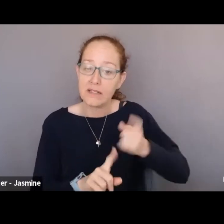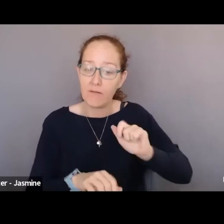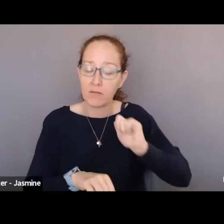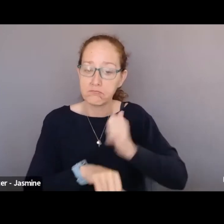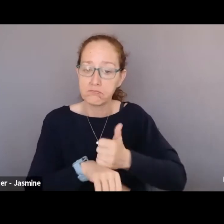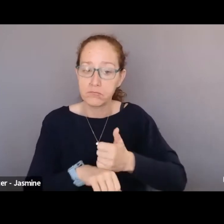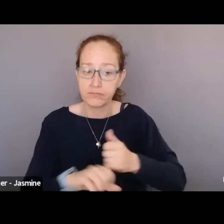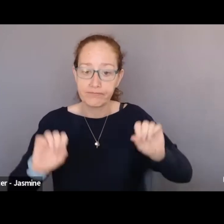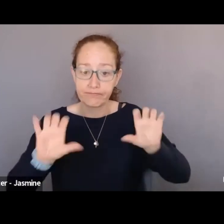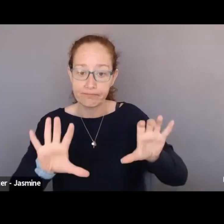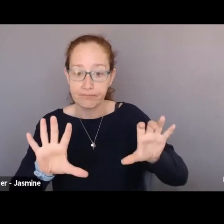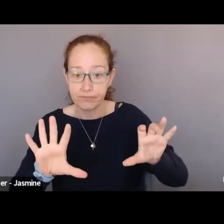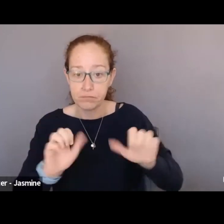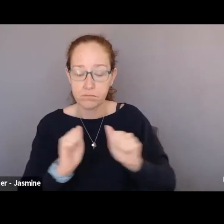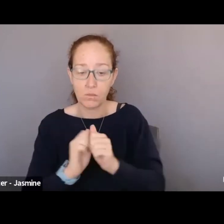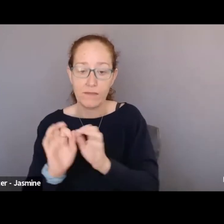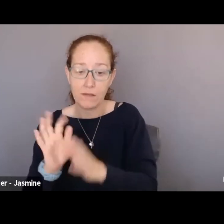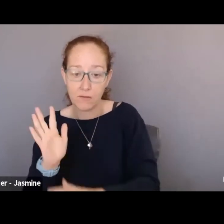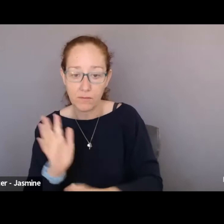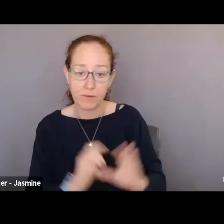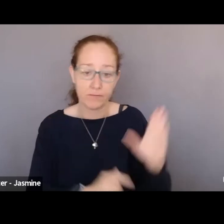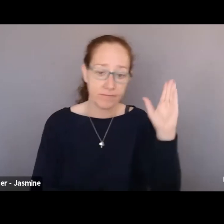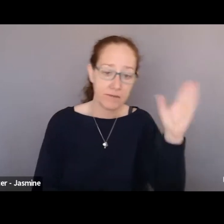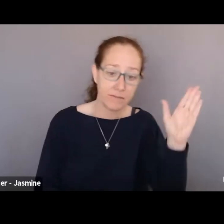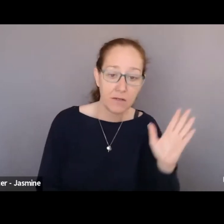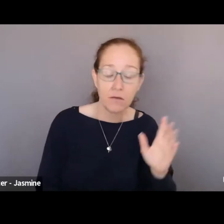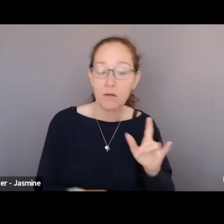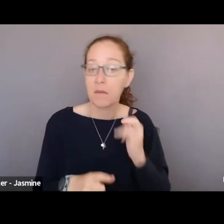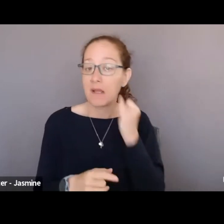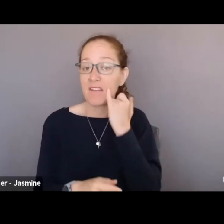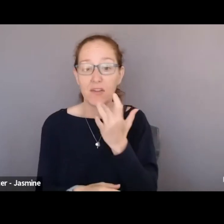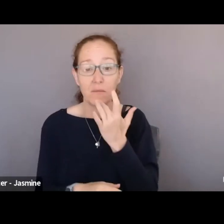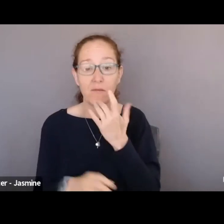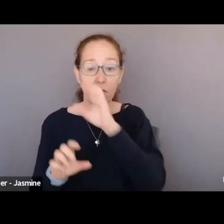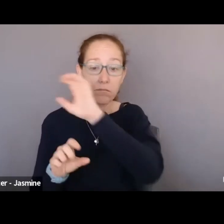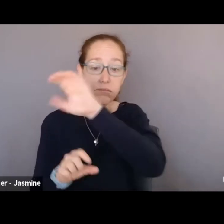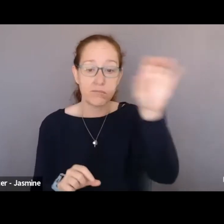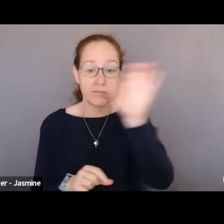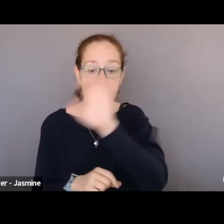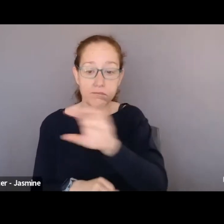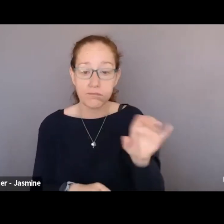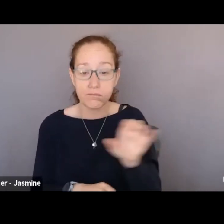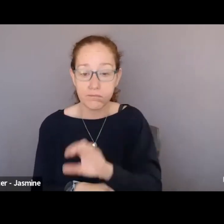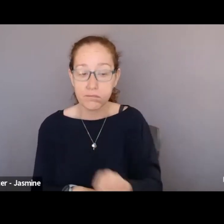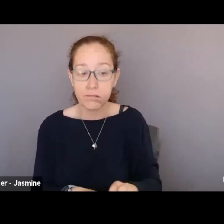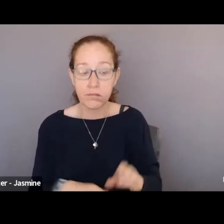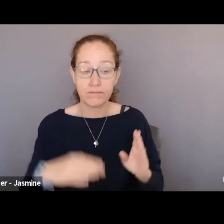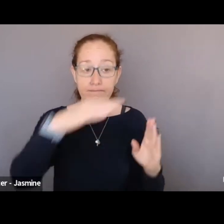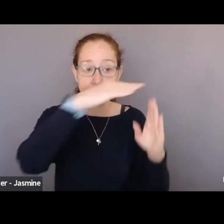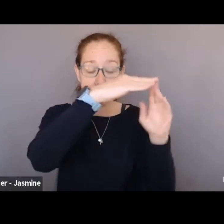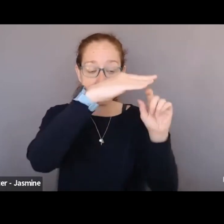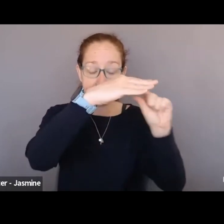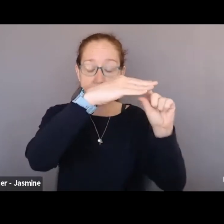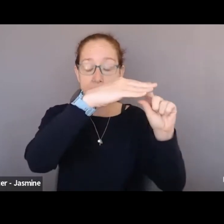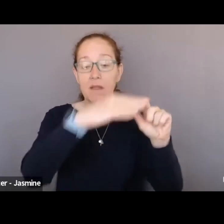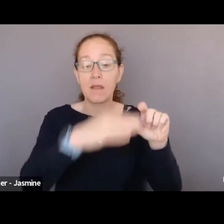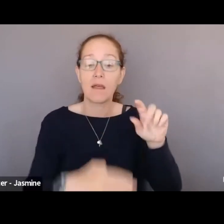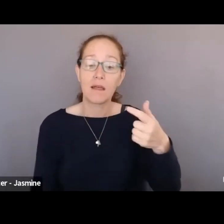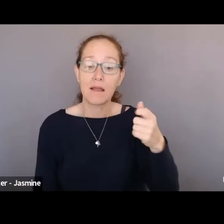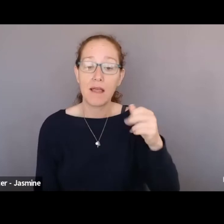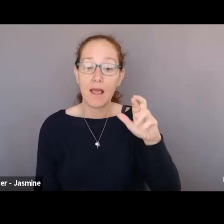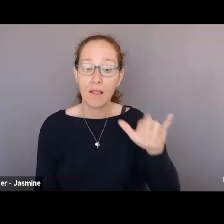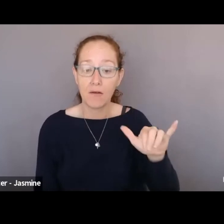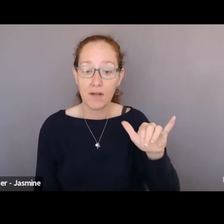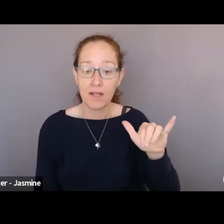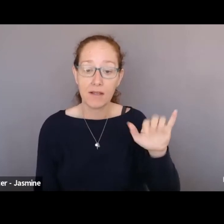and click view. It might be on the bottom as well. For me, it's on the top right. And you can move to gallery view there where you'll be